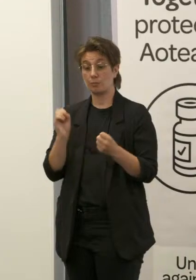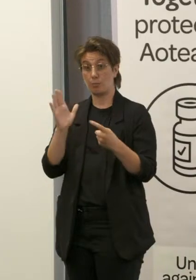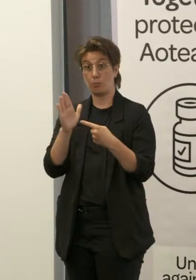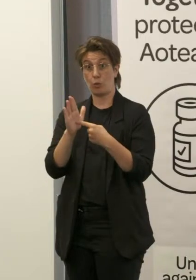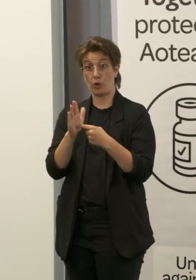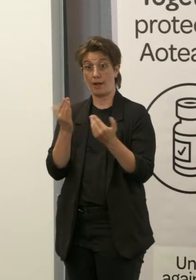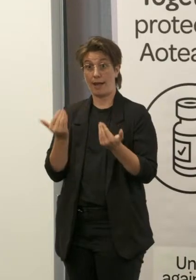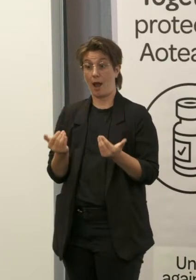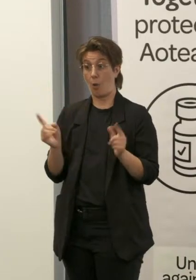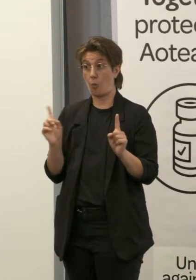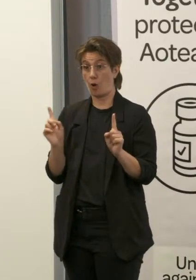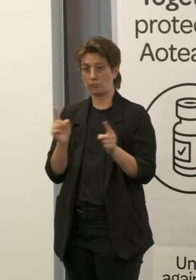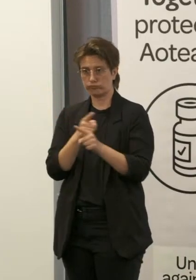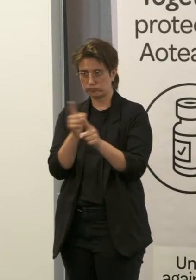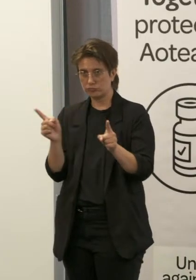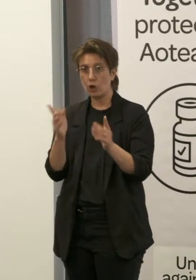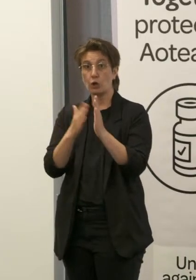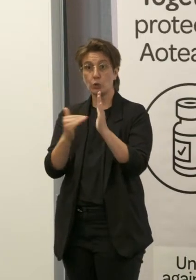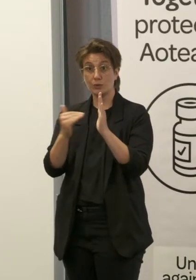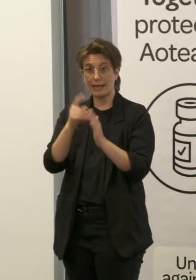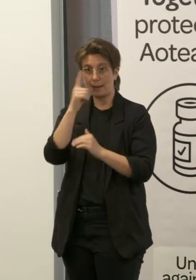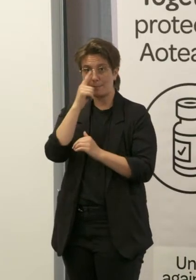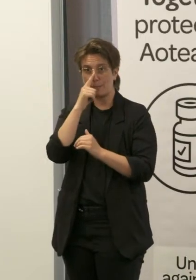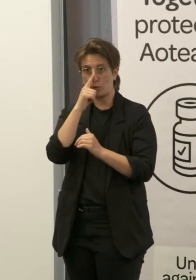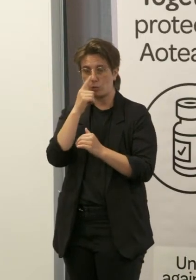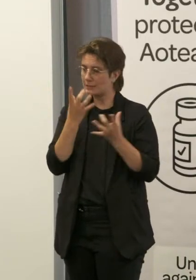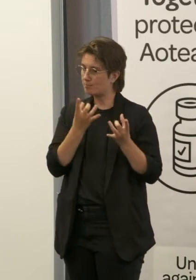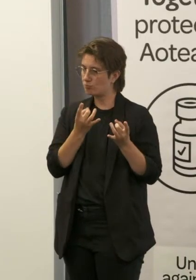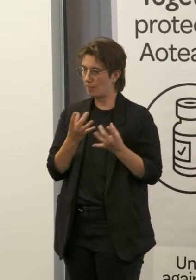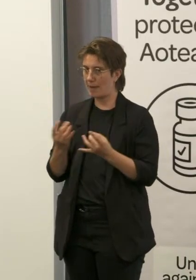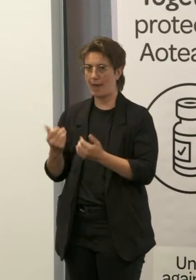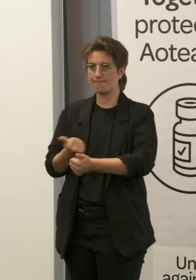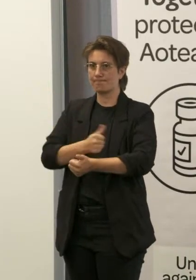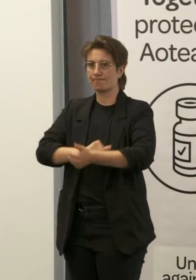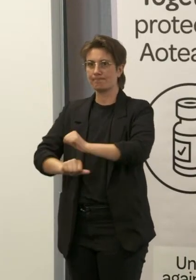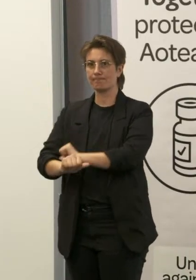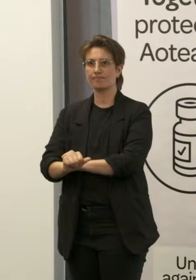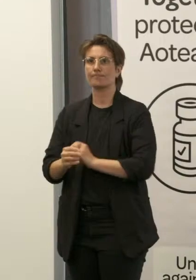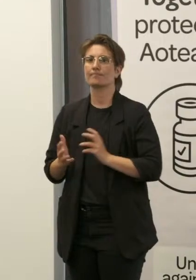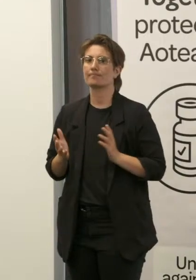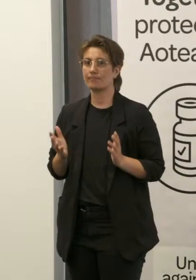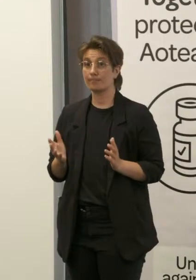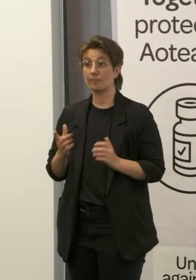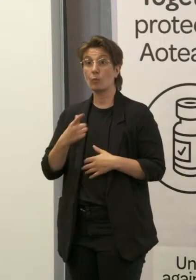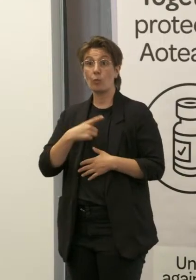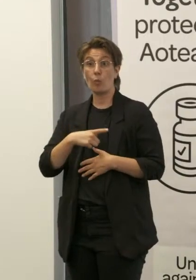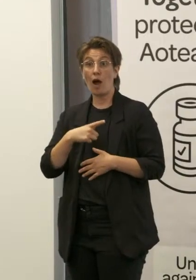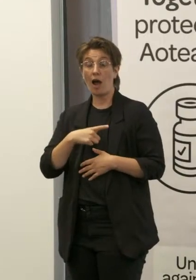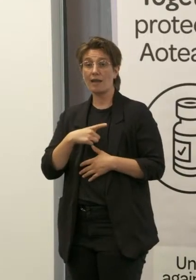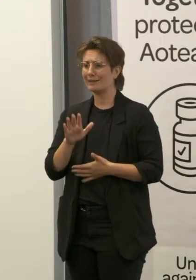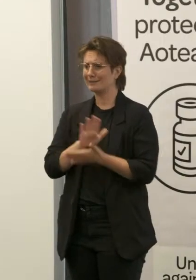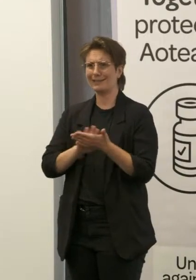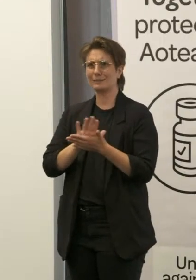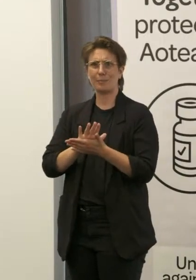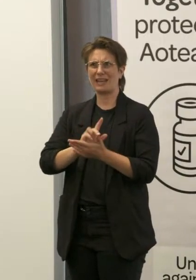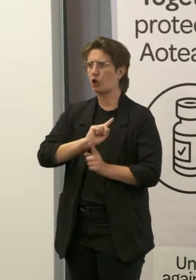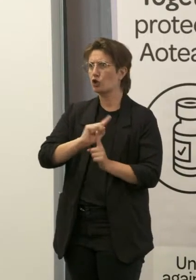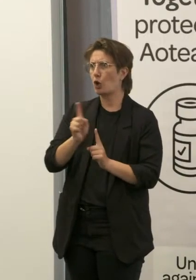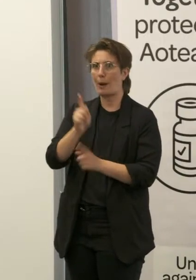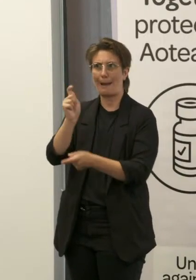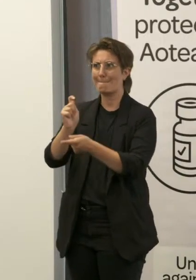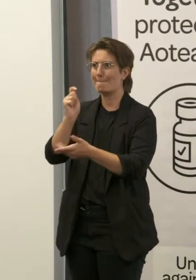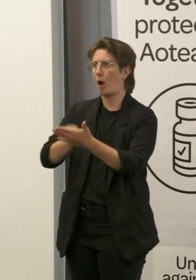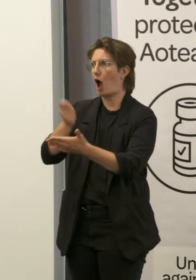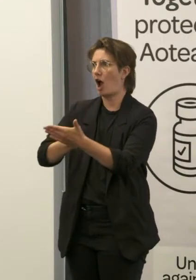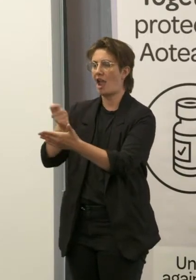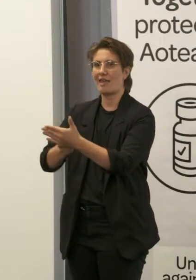really for New Zealanders as a whole to get prepared. Because generally, prepared's not just about buying stuff, prepared's about